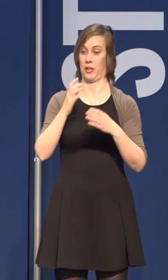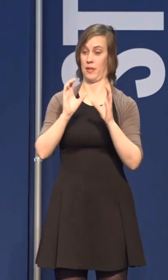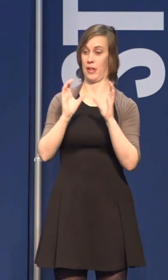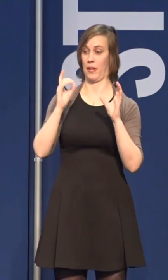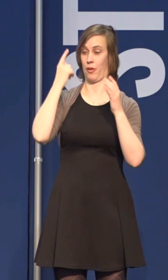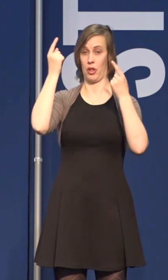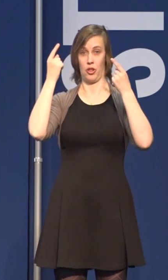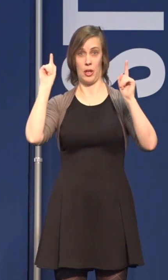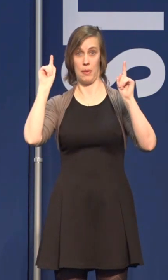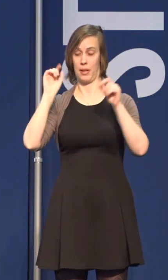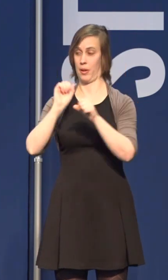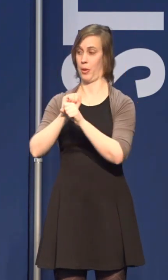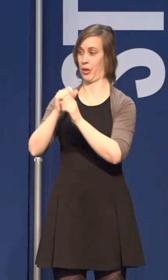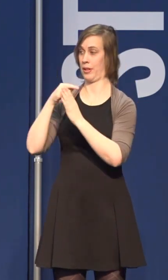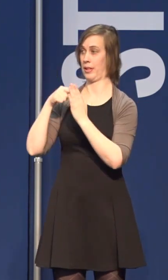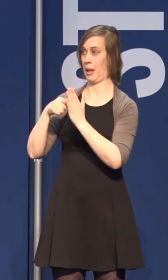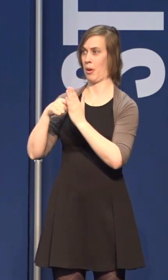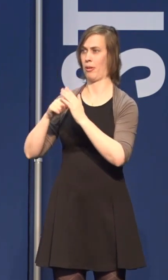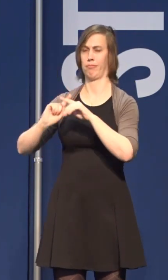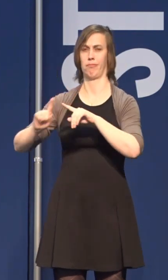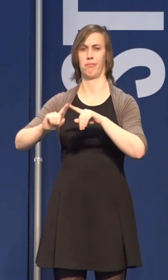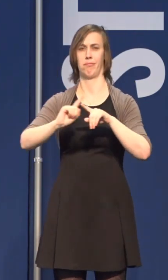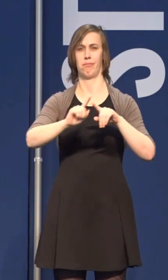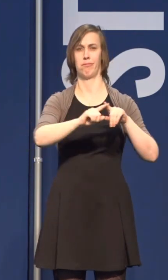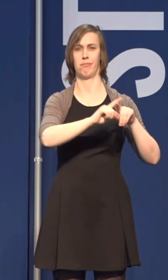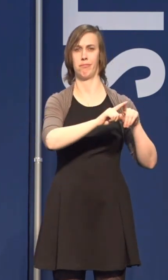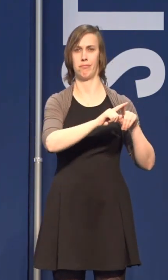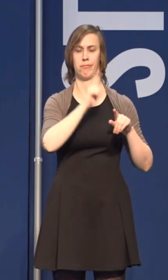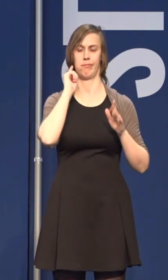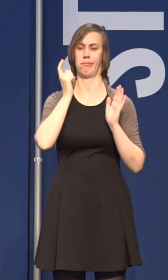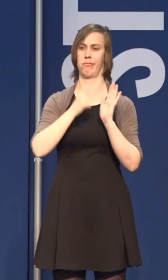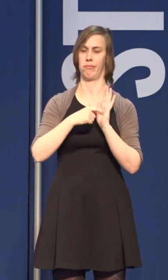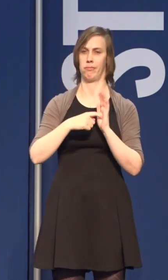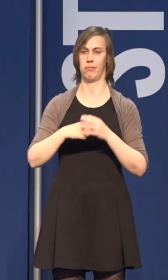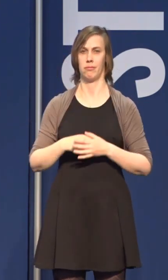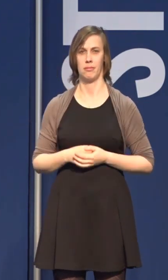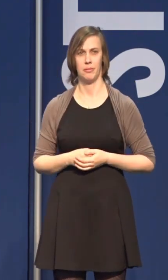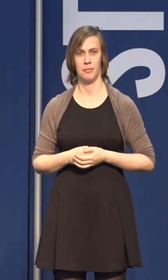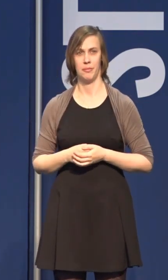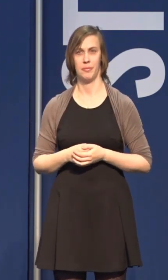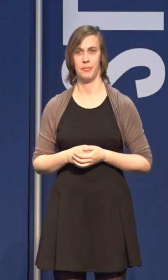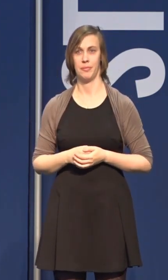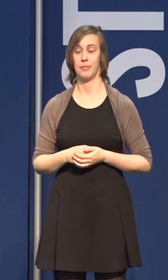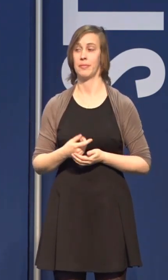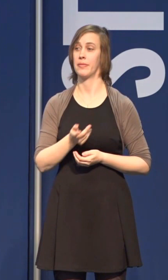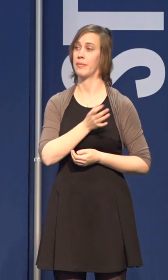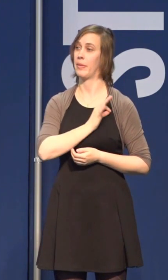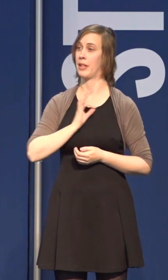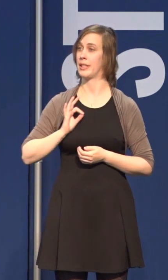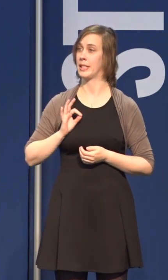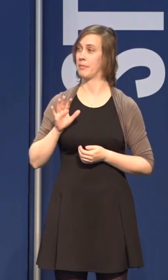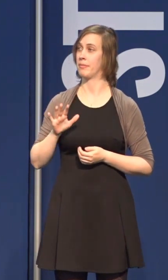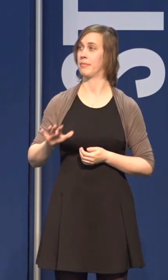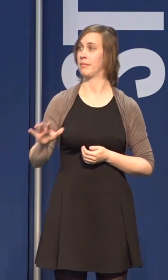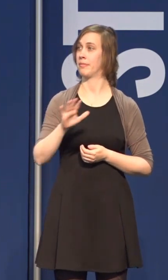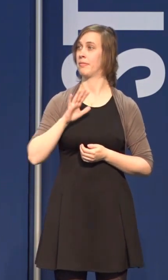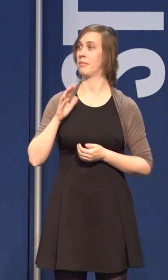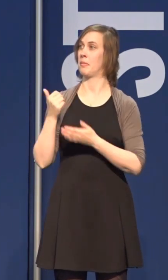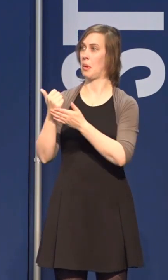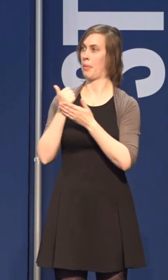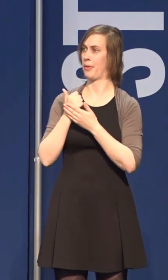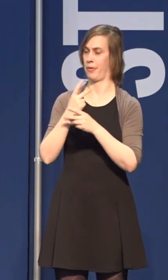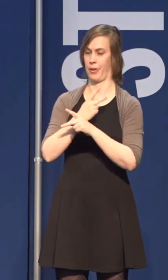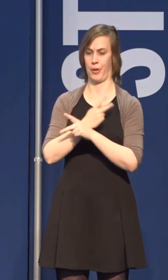more. This college's focus is you, the student. Faculty and staff enable you to decide who and where you